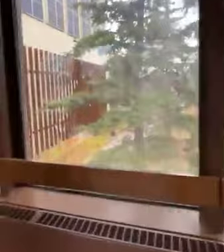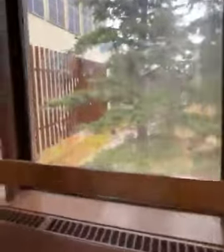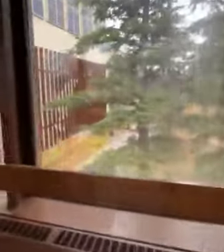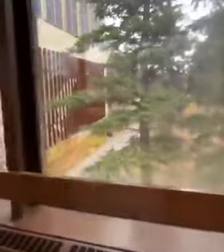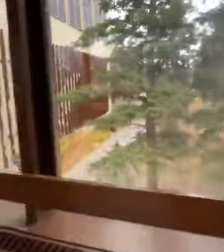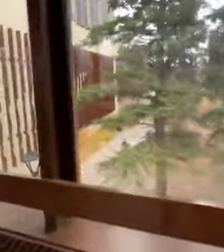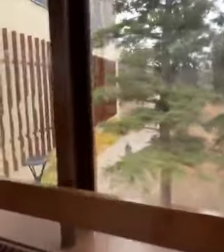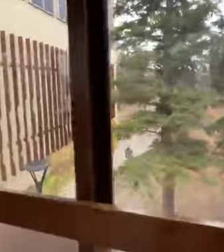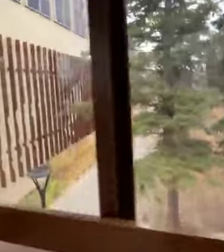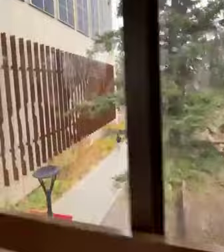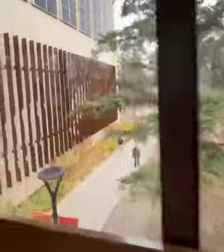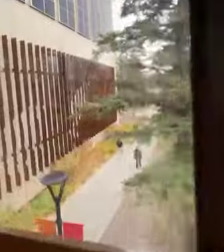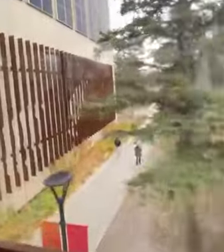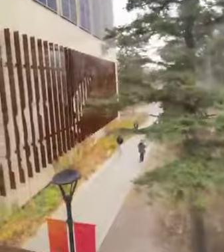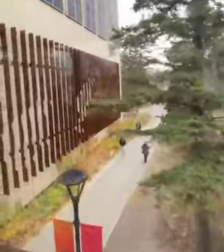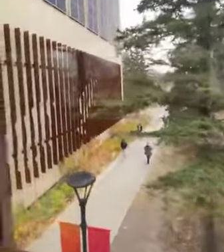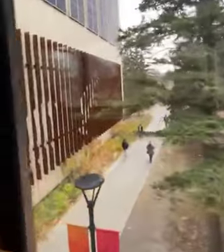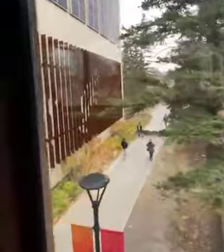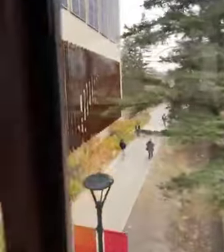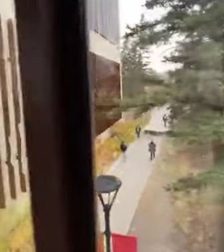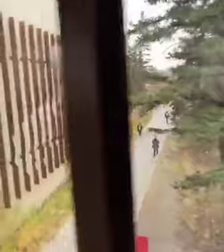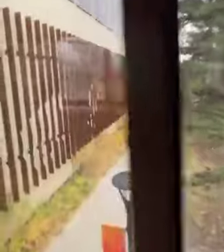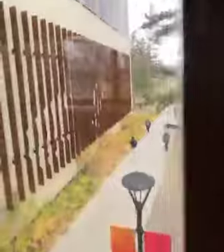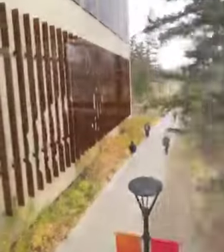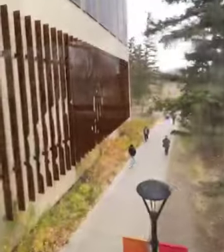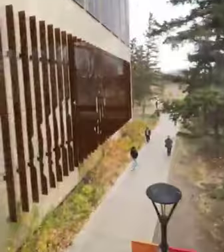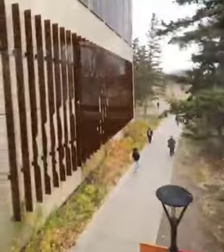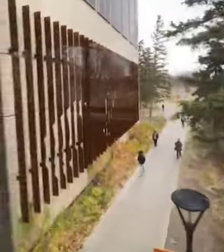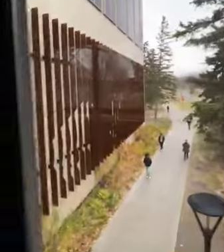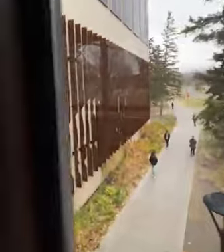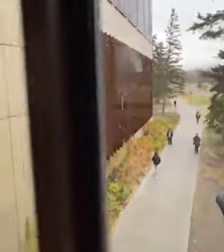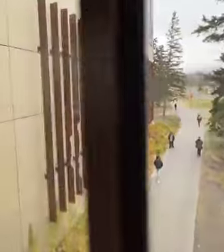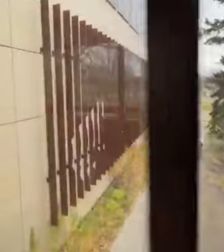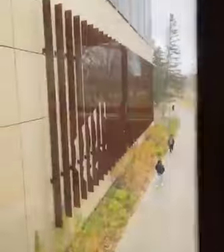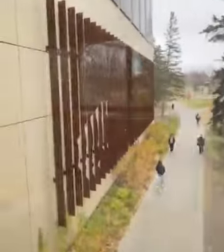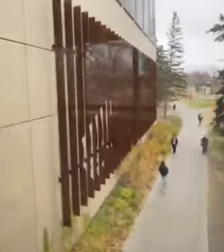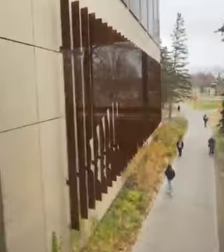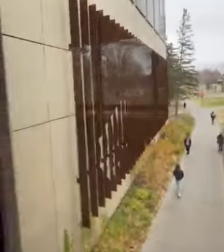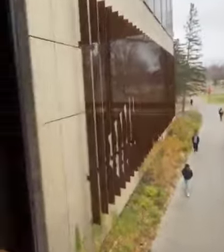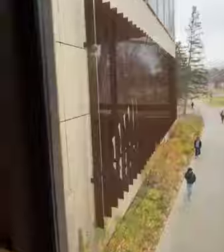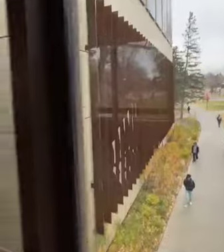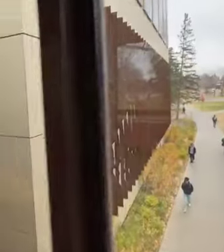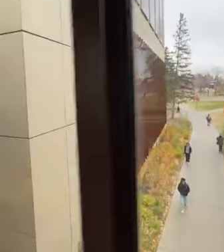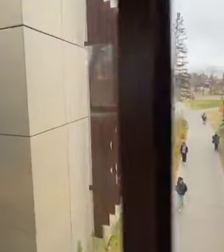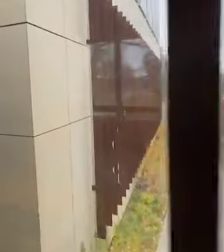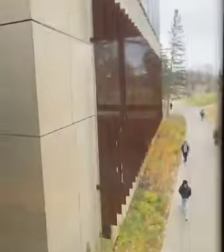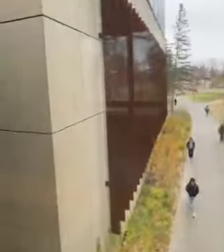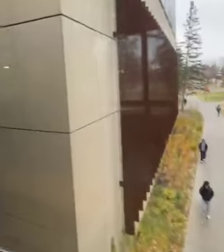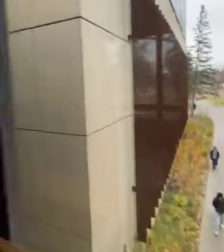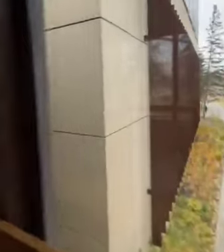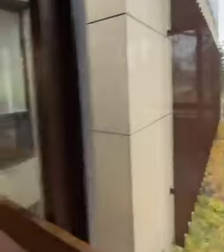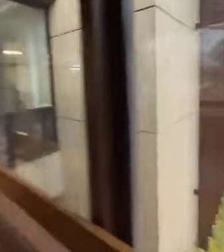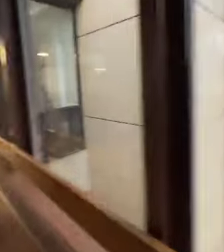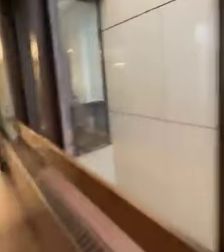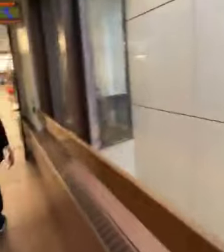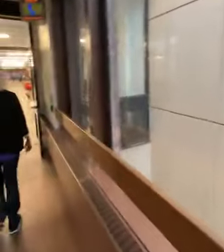That is not a thing anywhere I've been. You know, there's something called a beyond.